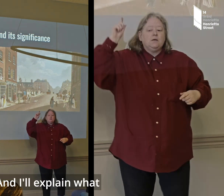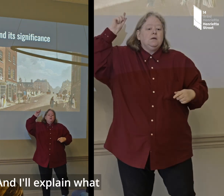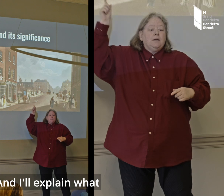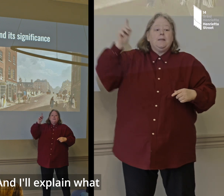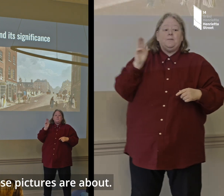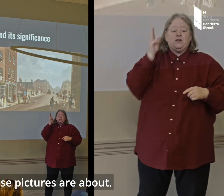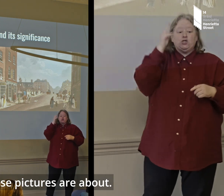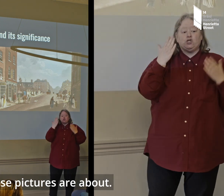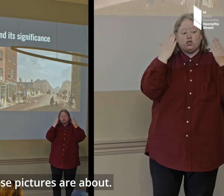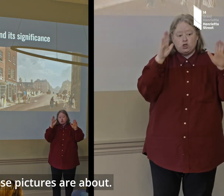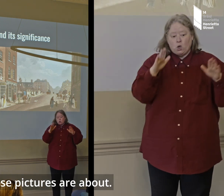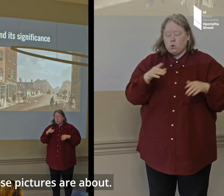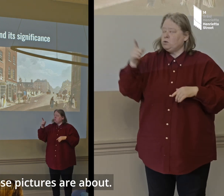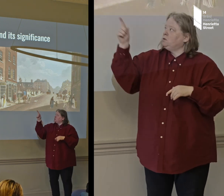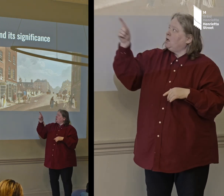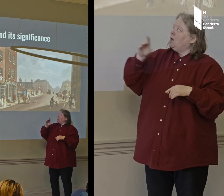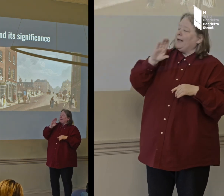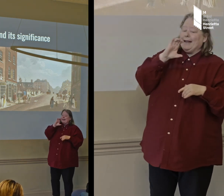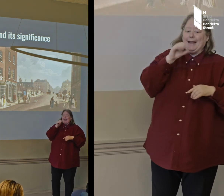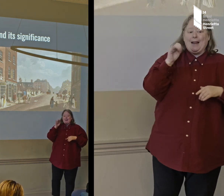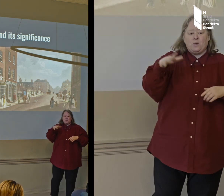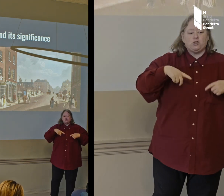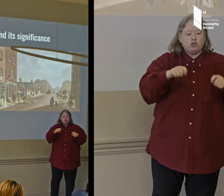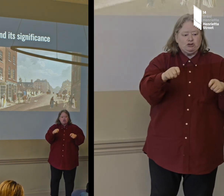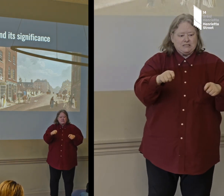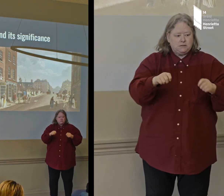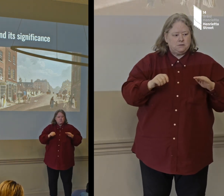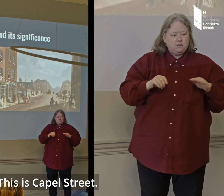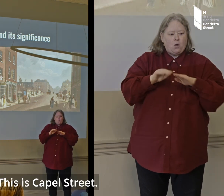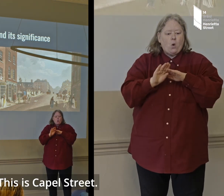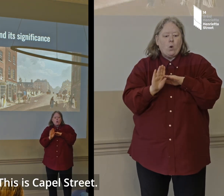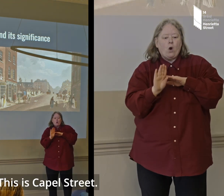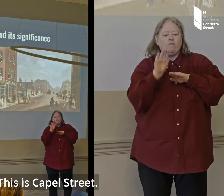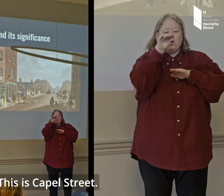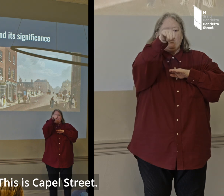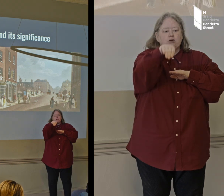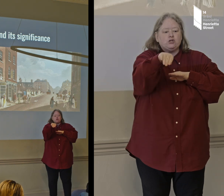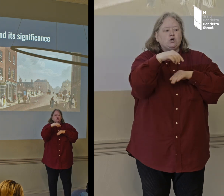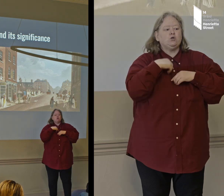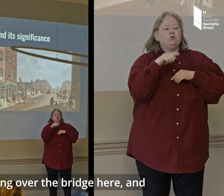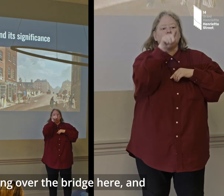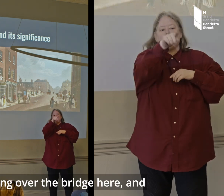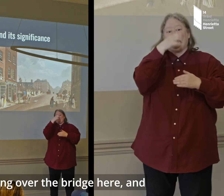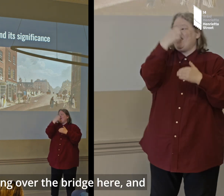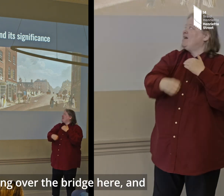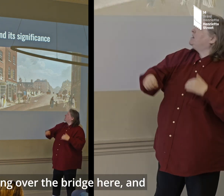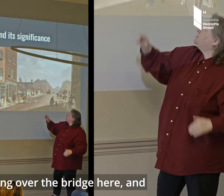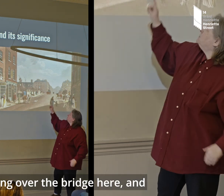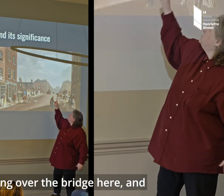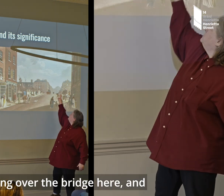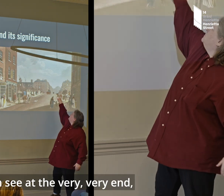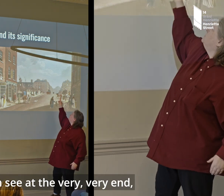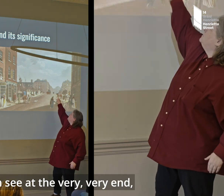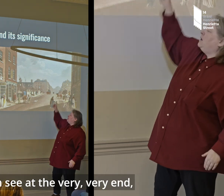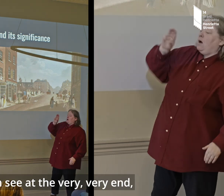And I'll explain what these pictures are about. This is Capel Street. This is going over the bridge